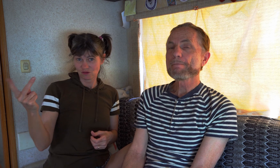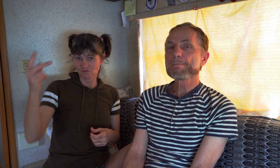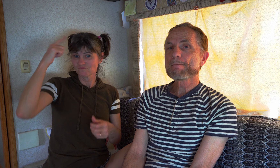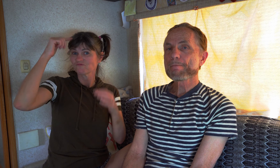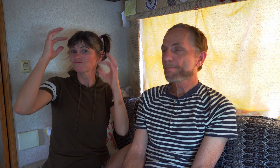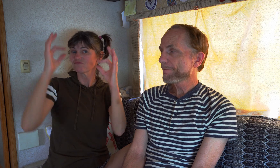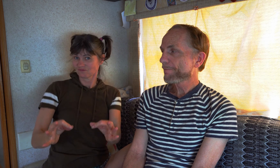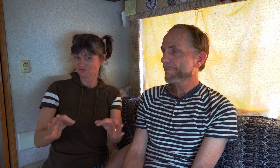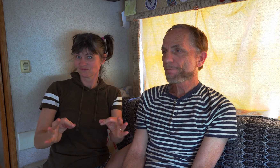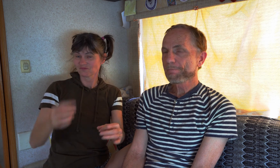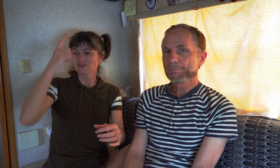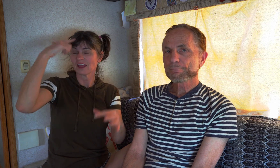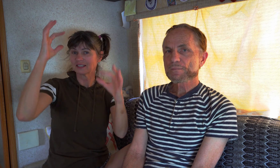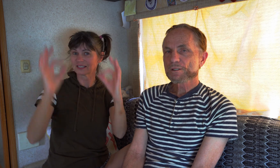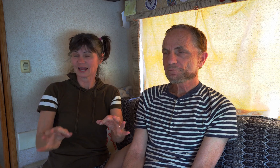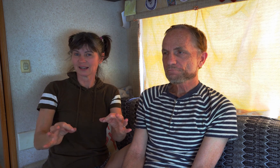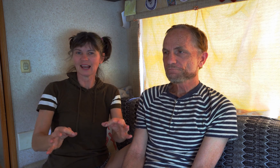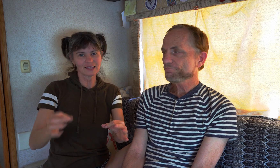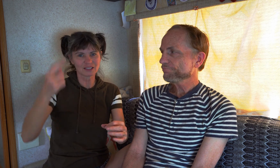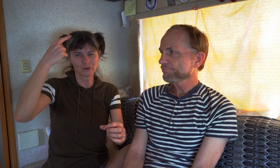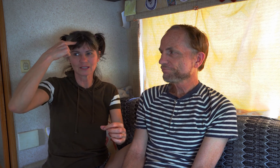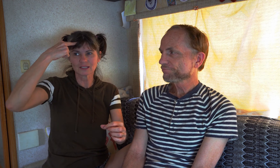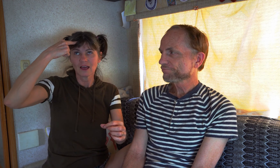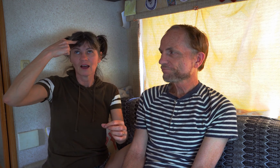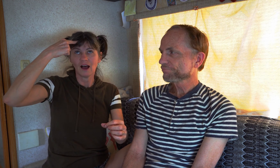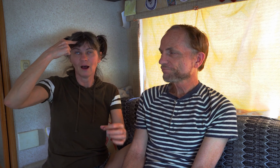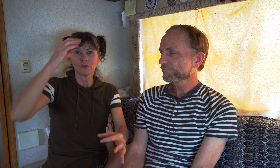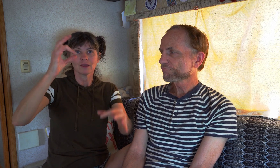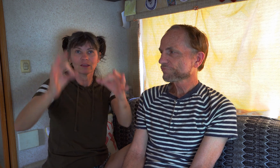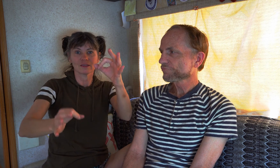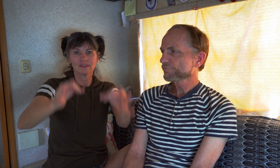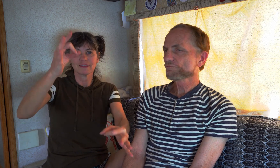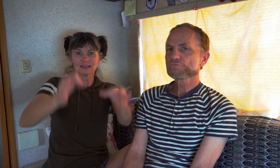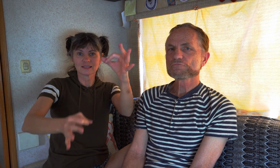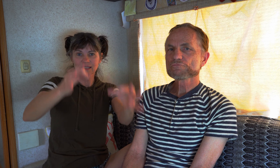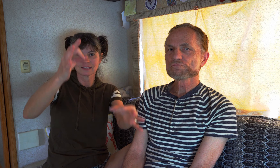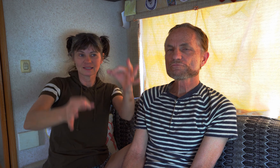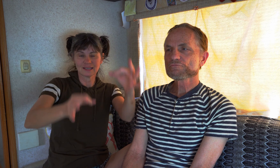him. They decided. I like this one. This is